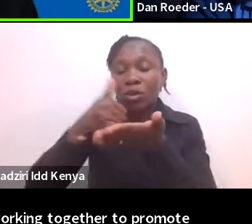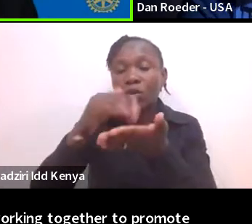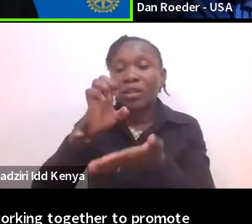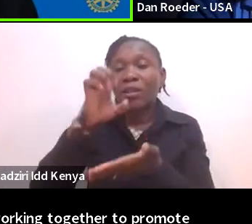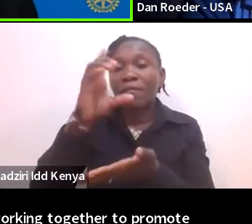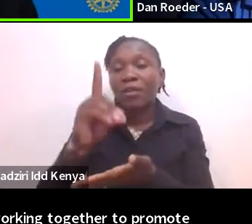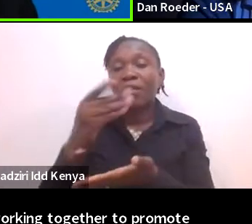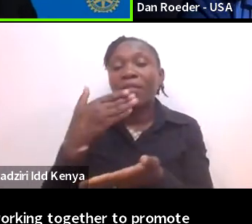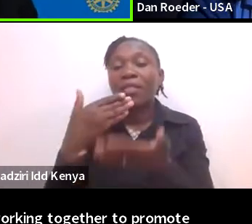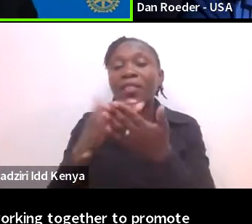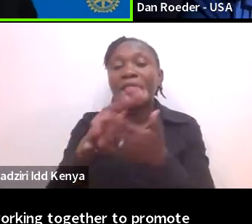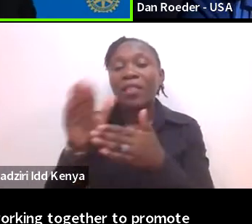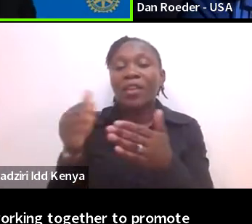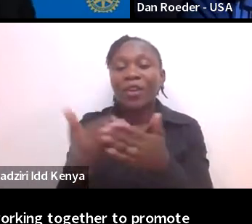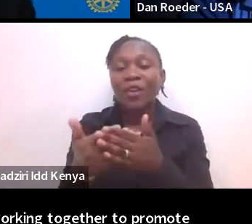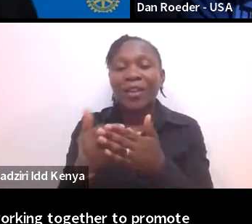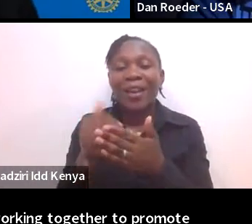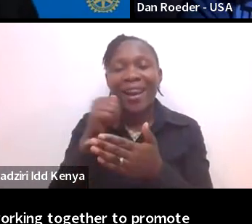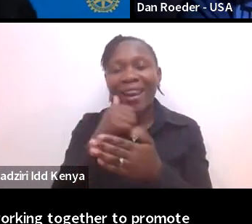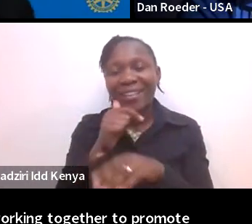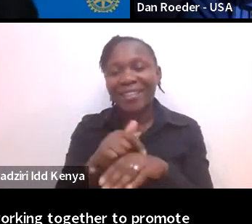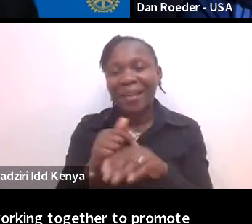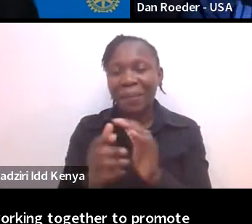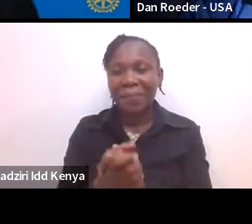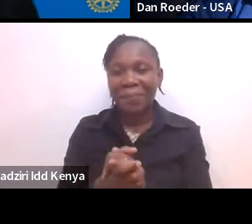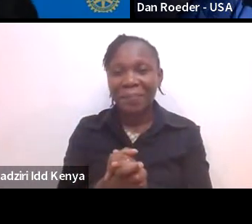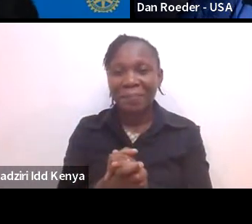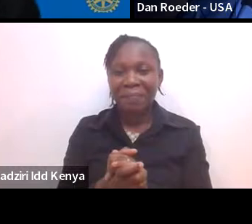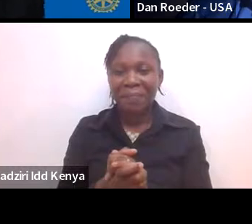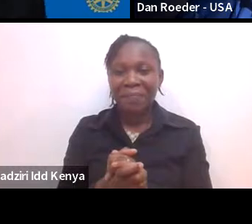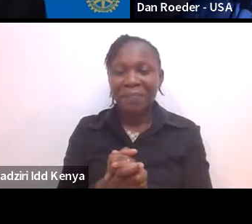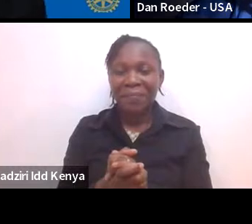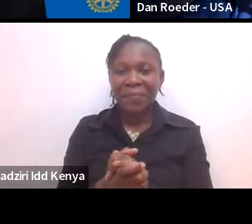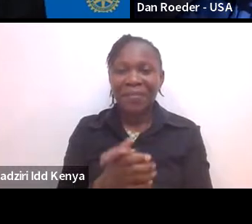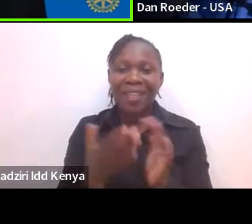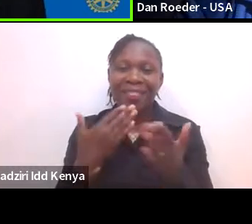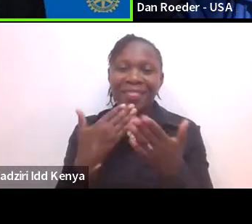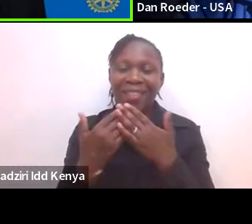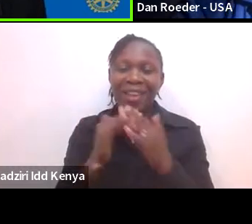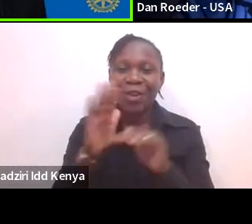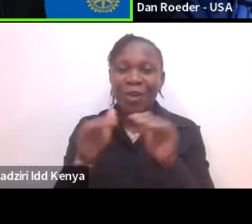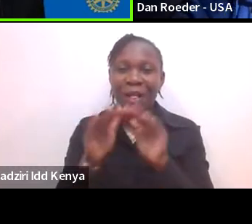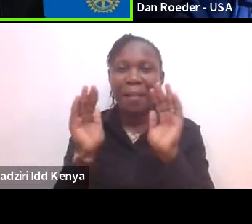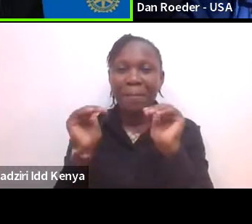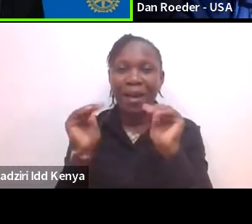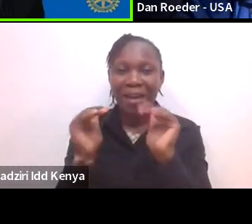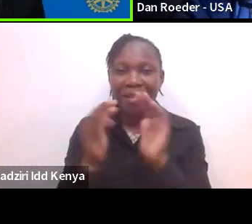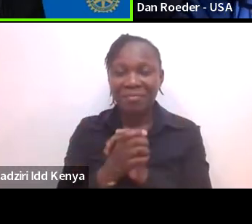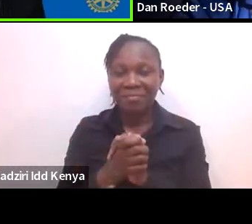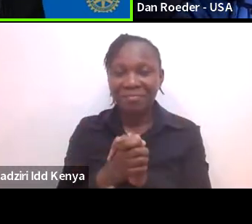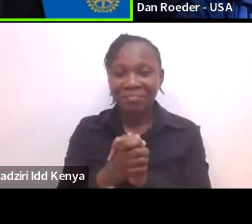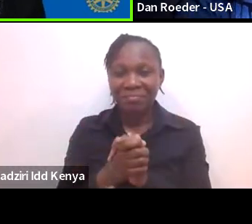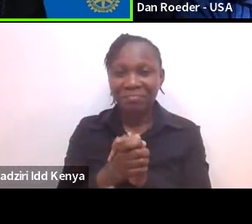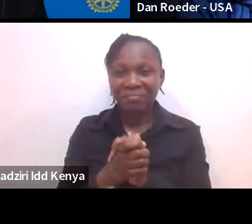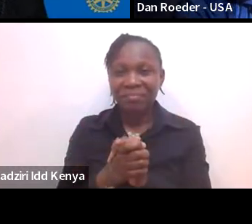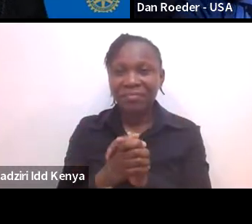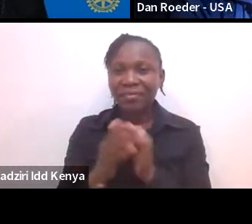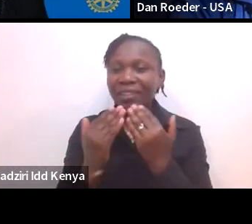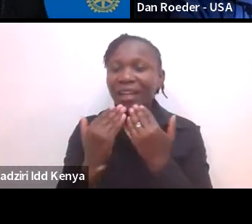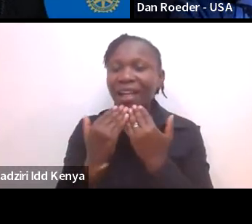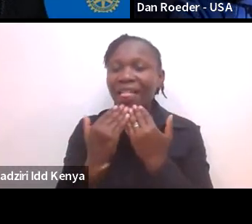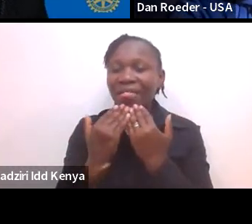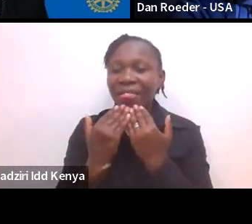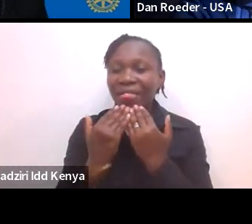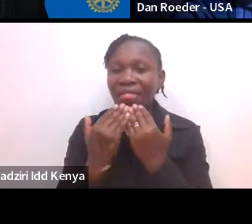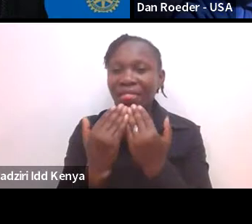everyone, and have a great one. Thank you. Thank you, everyone. Thank you all. That was fantastic. I